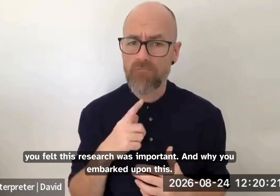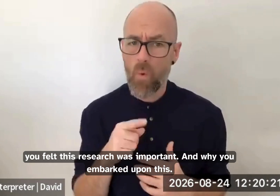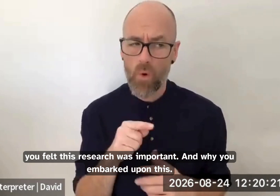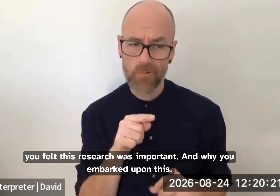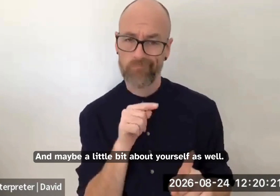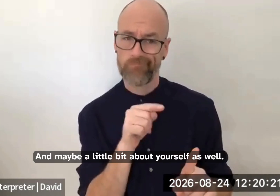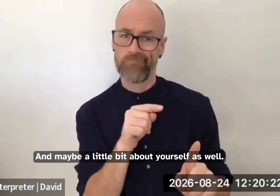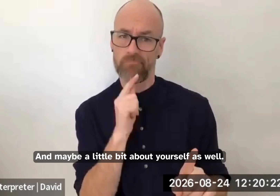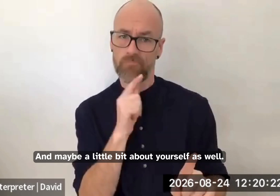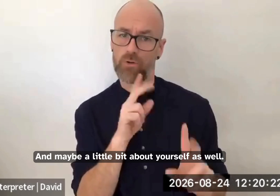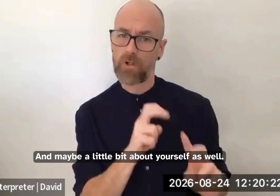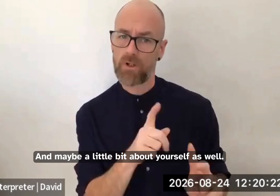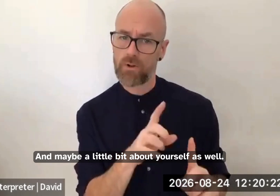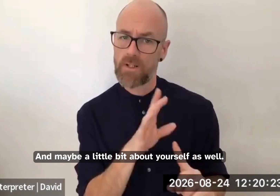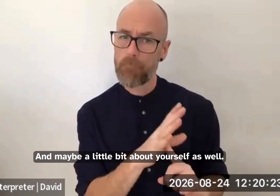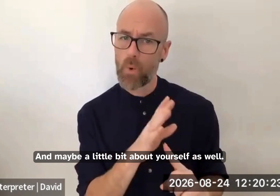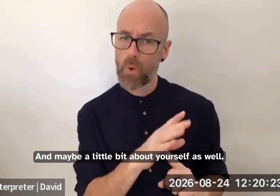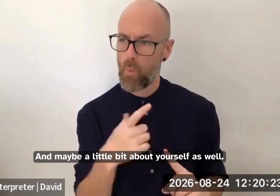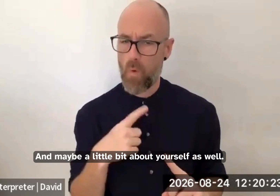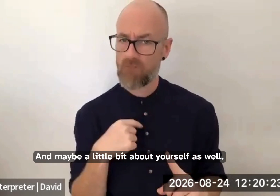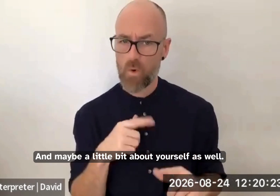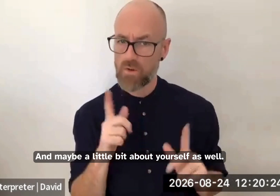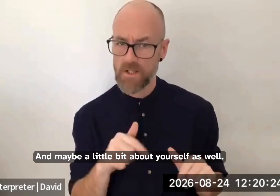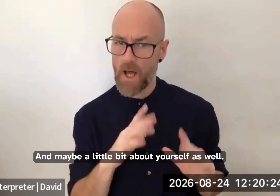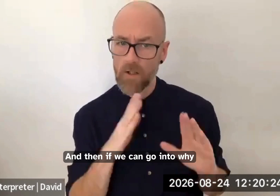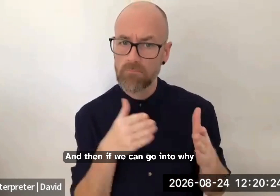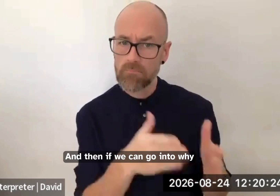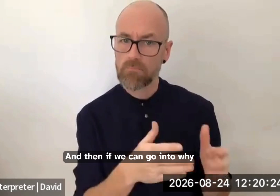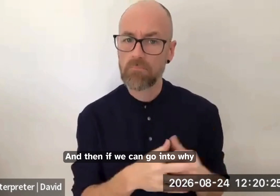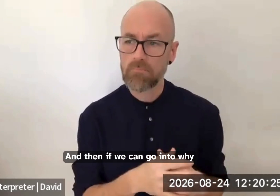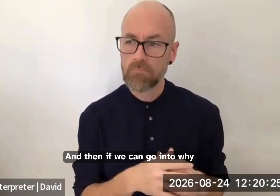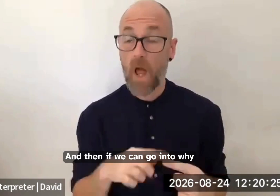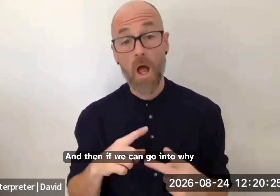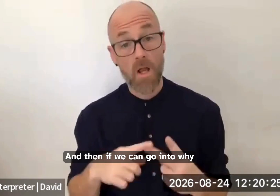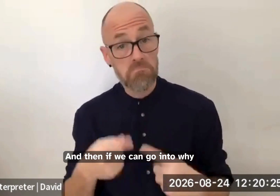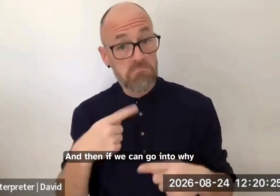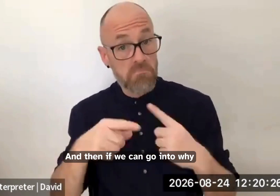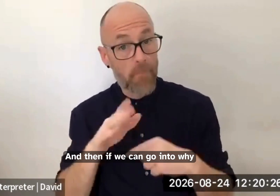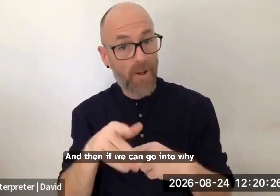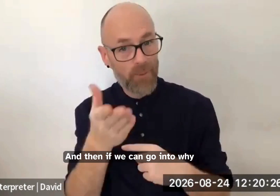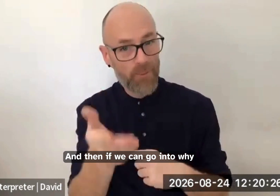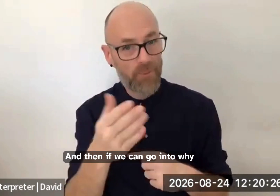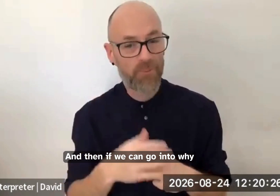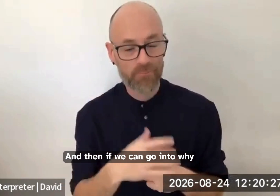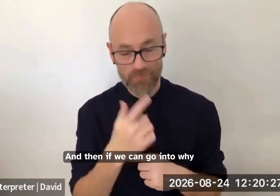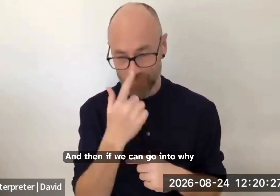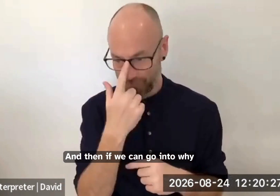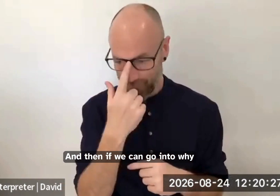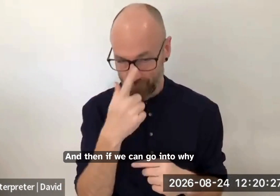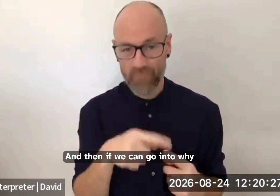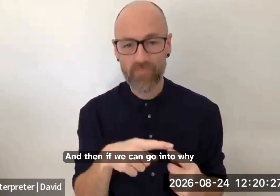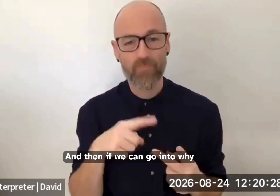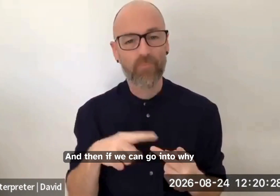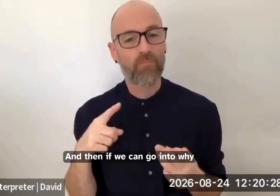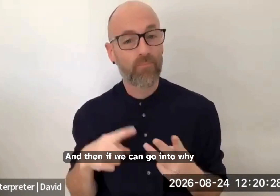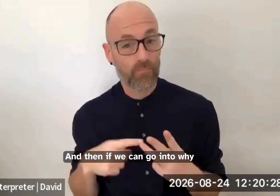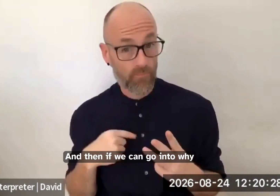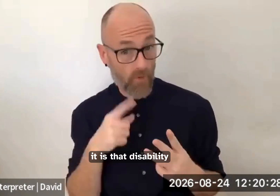embarked upon this, and maybe a little bit about yourself as well. And then if we can go